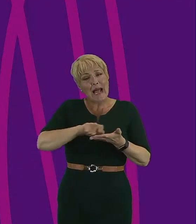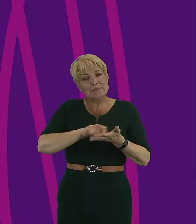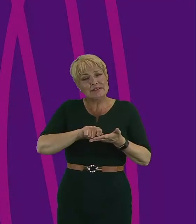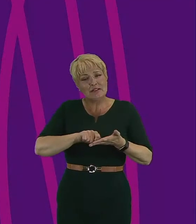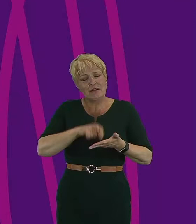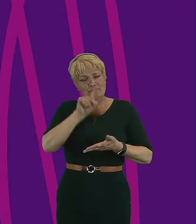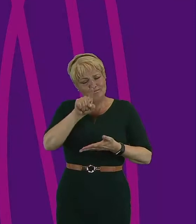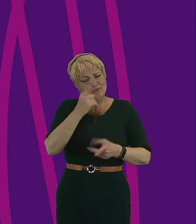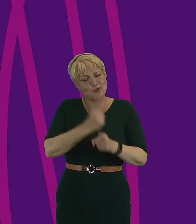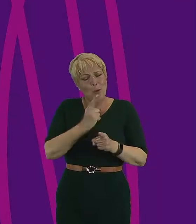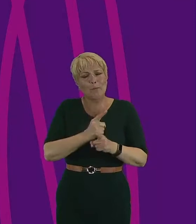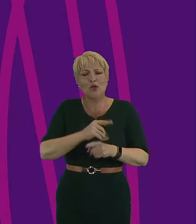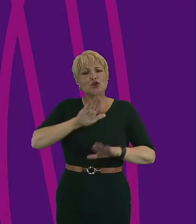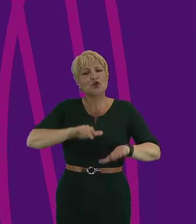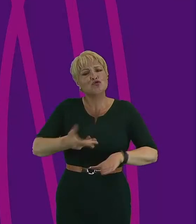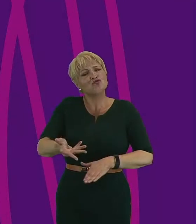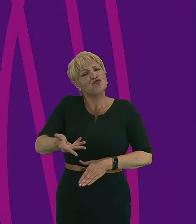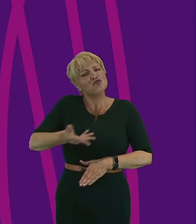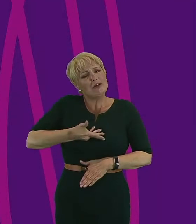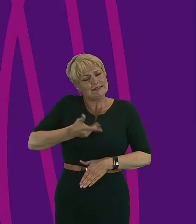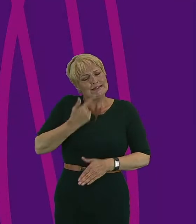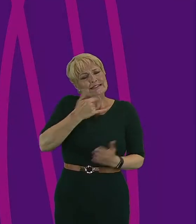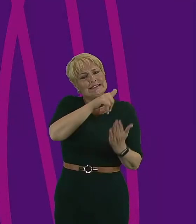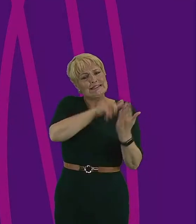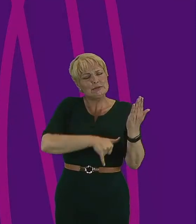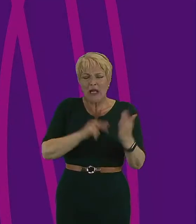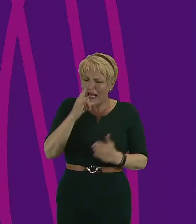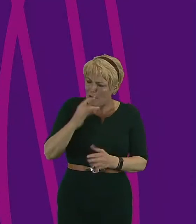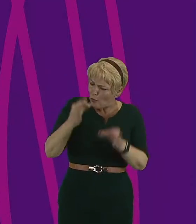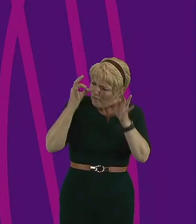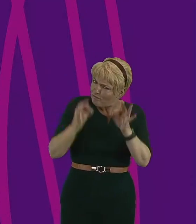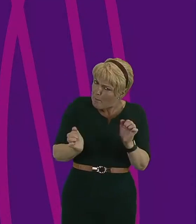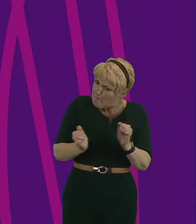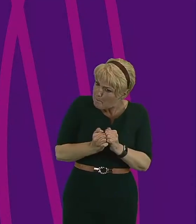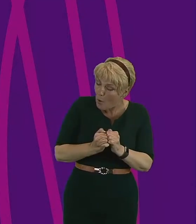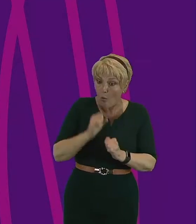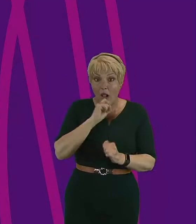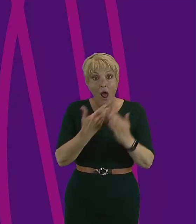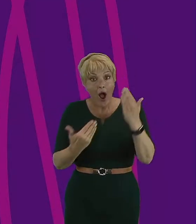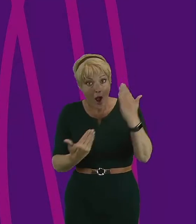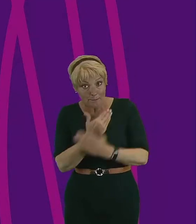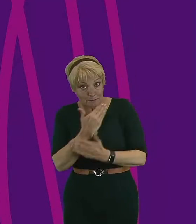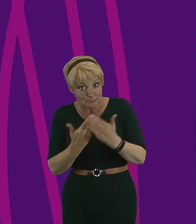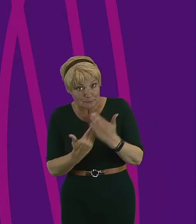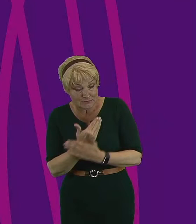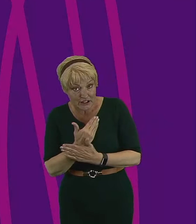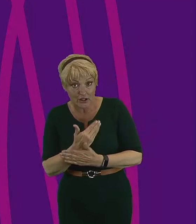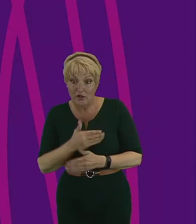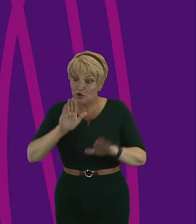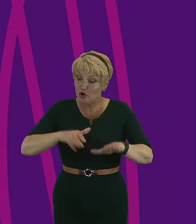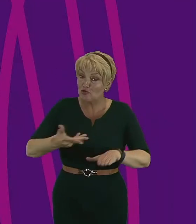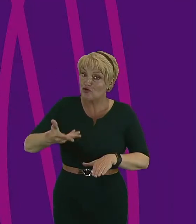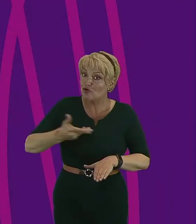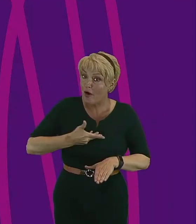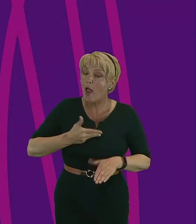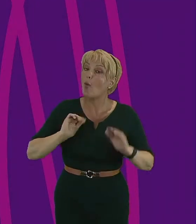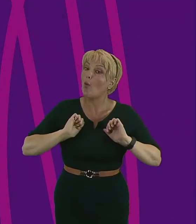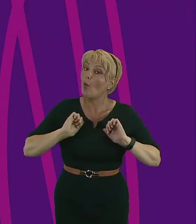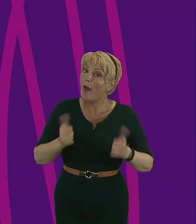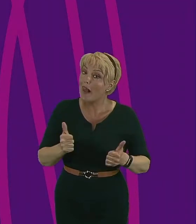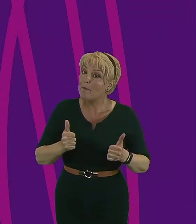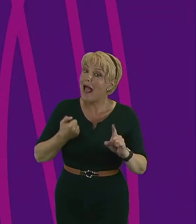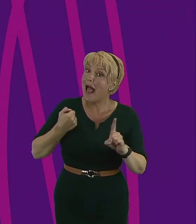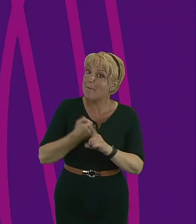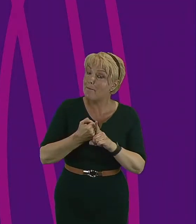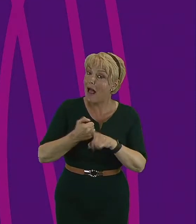in his statement? Can he therefore confirm whether there will be an updated children's rights and wellbeing impact assessment, given the concerns